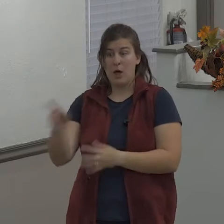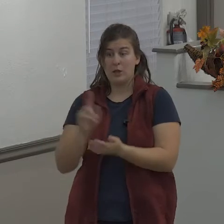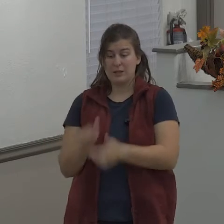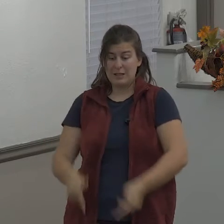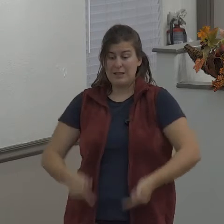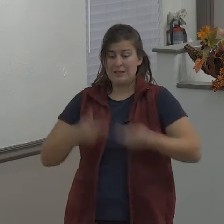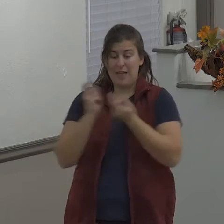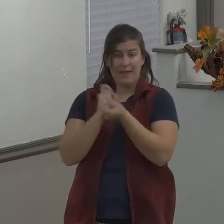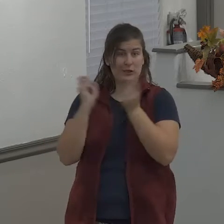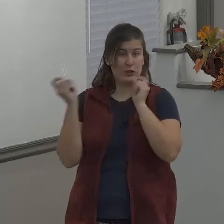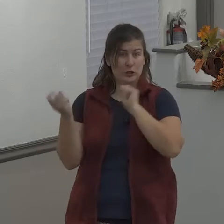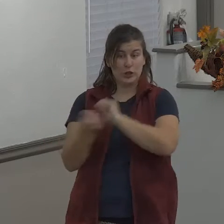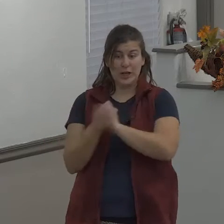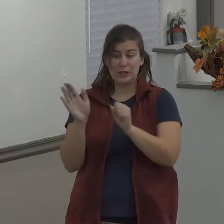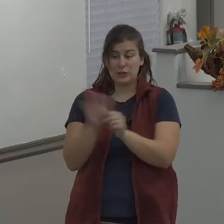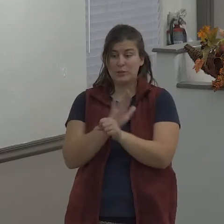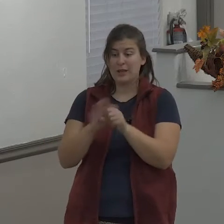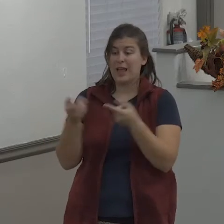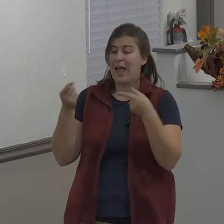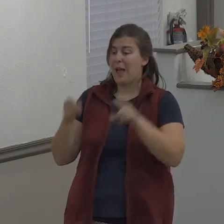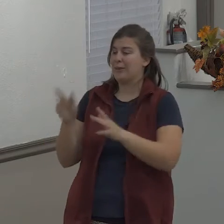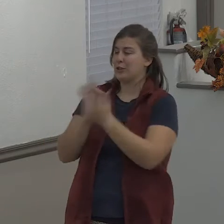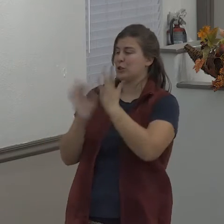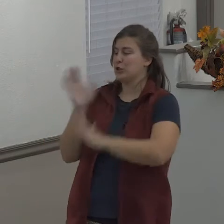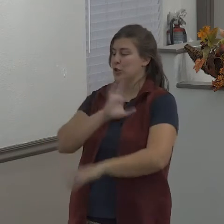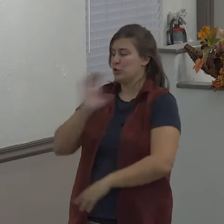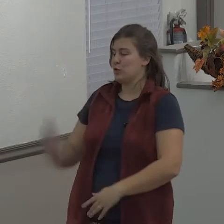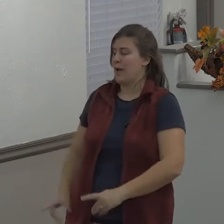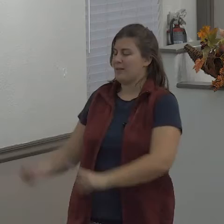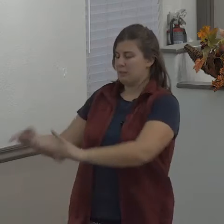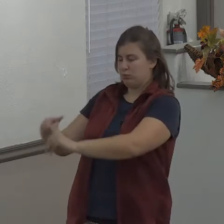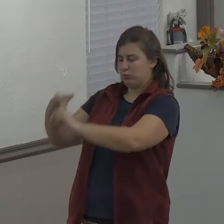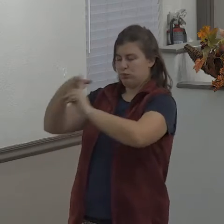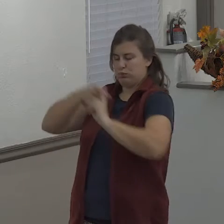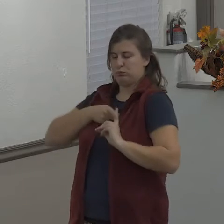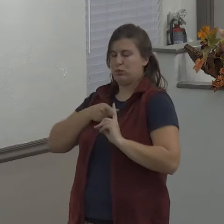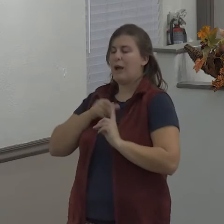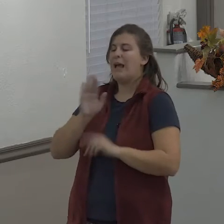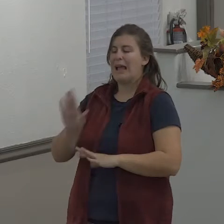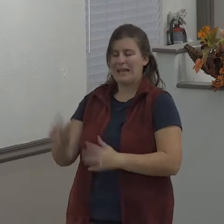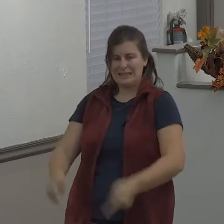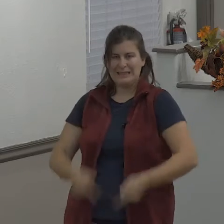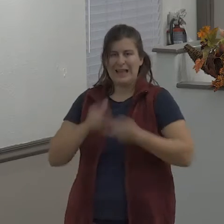His life changed when Christ came in, his life changed.